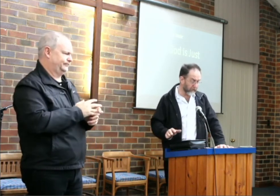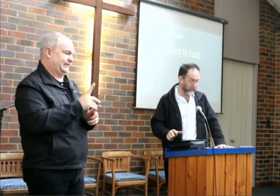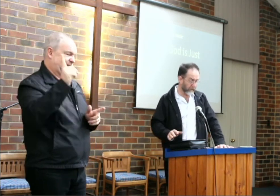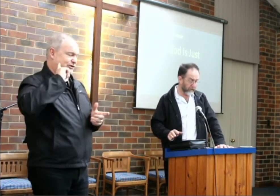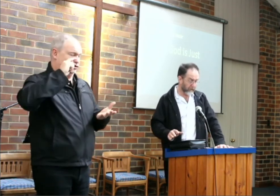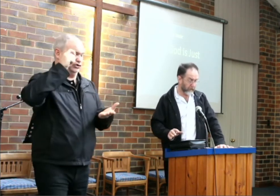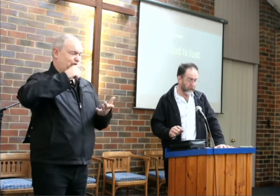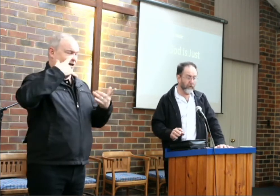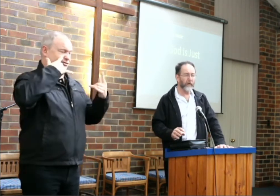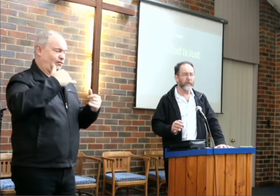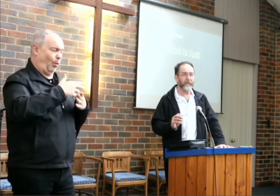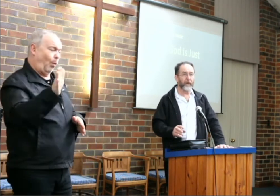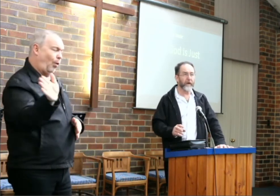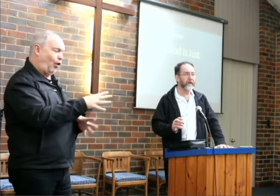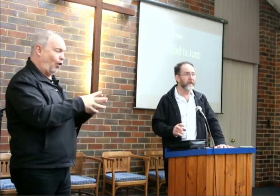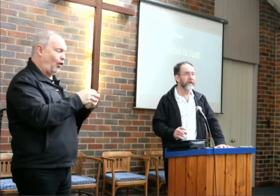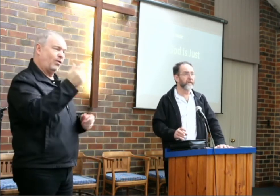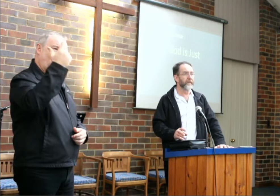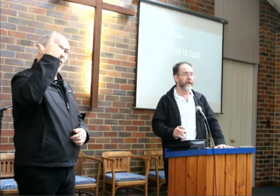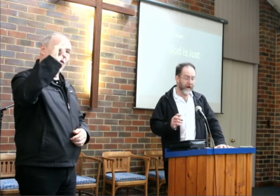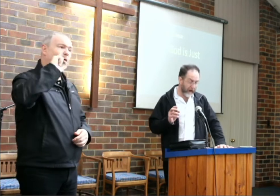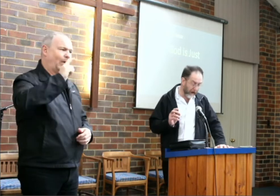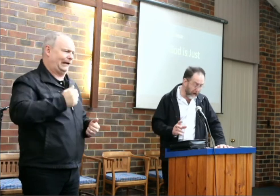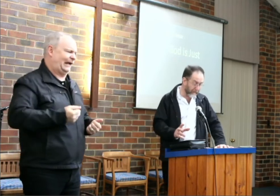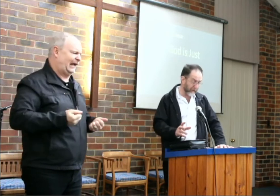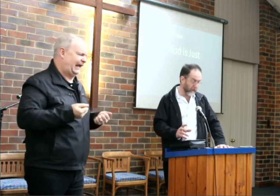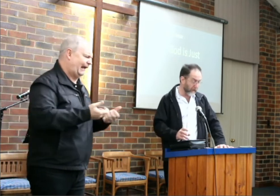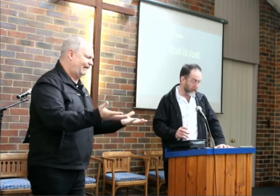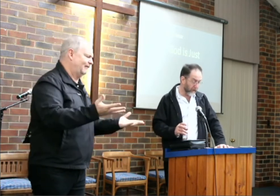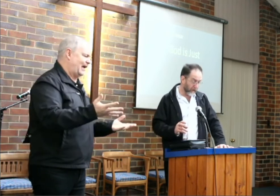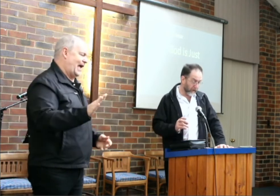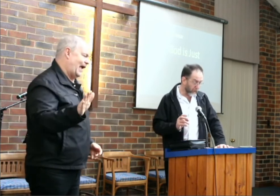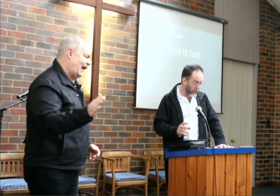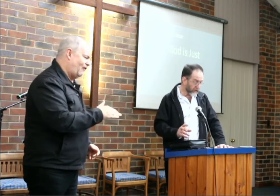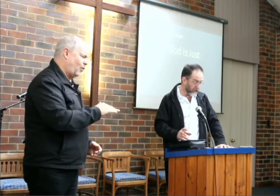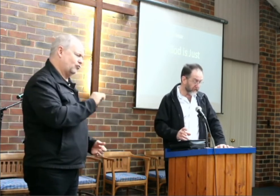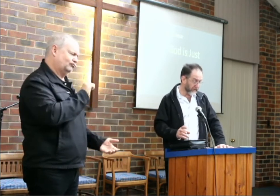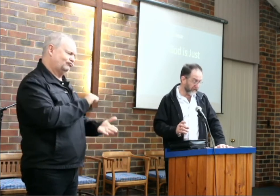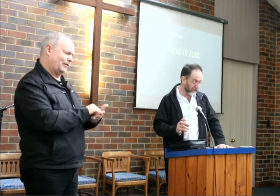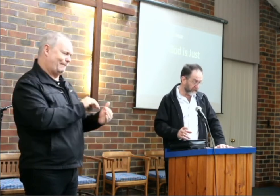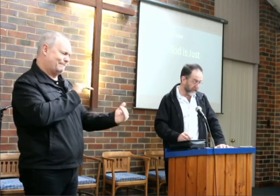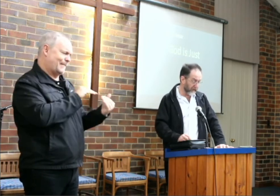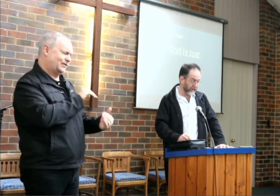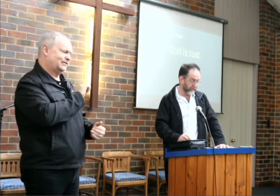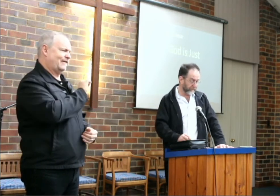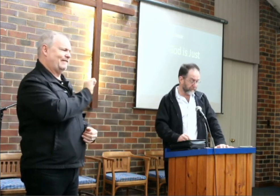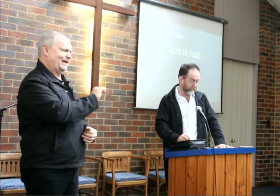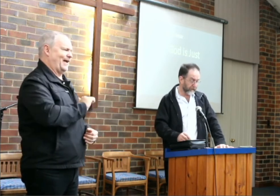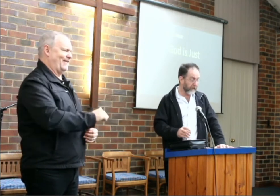all the earth, the Lord will finally give everyone what justice